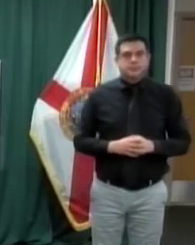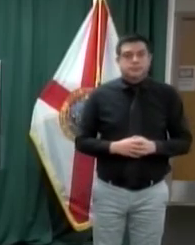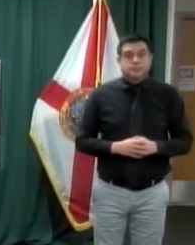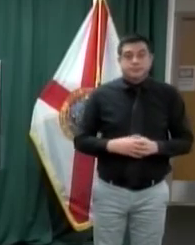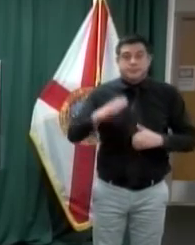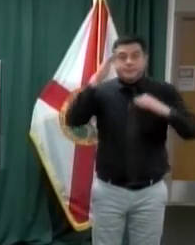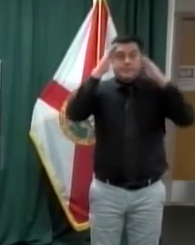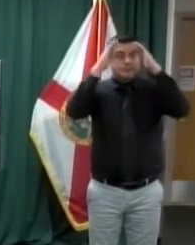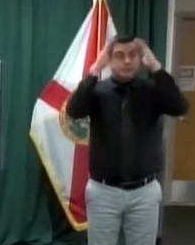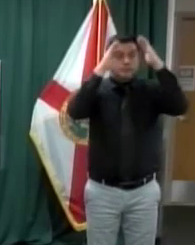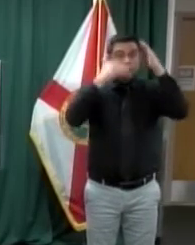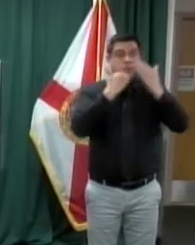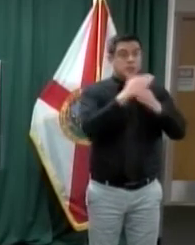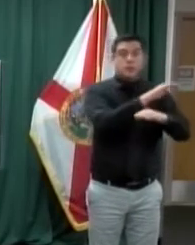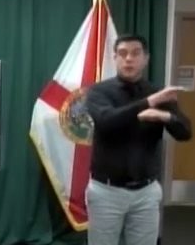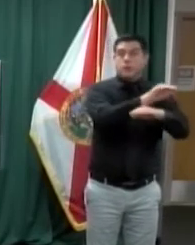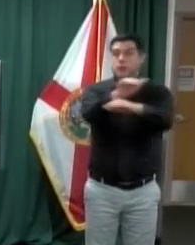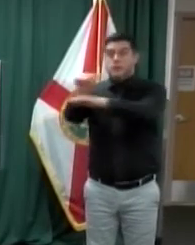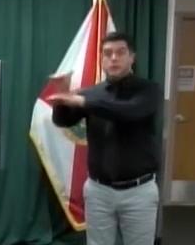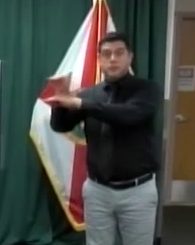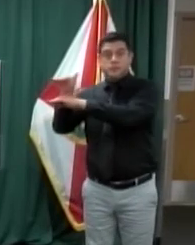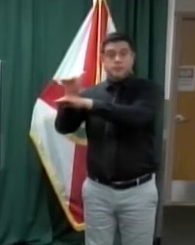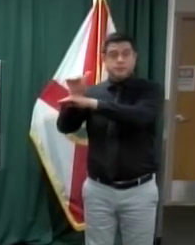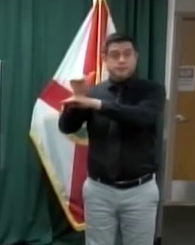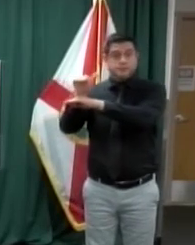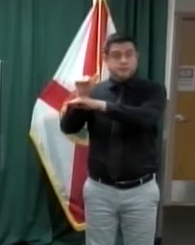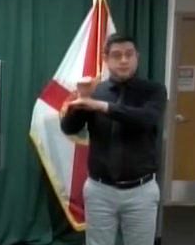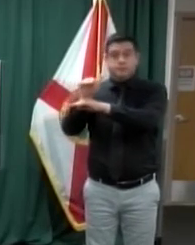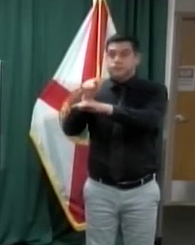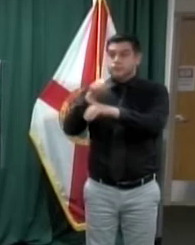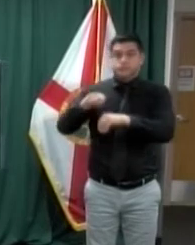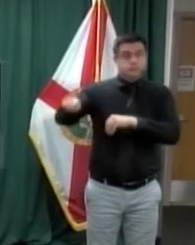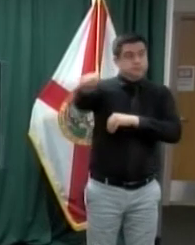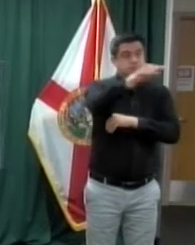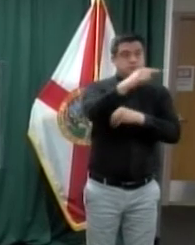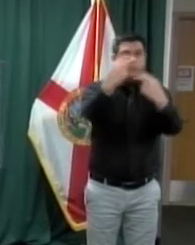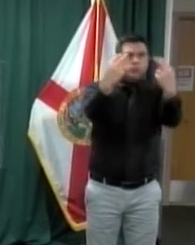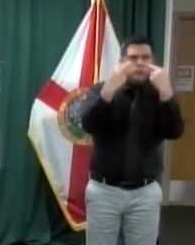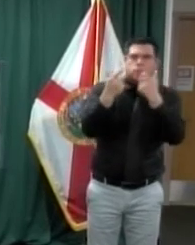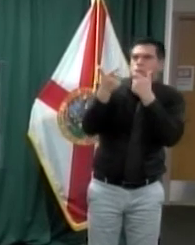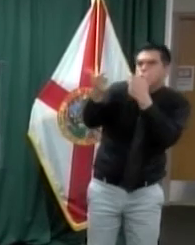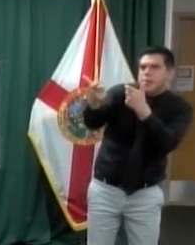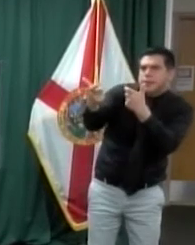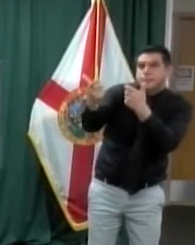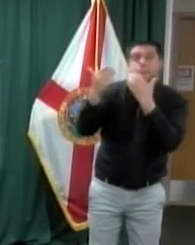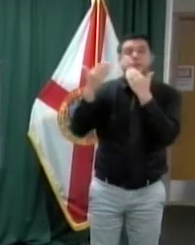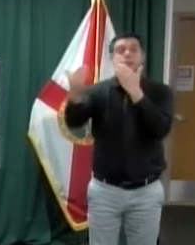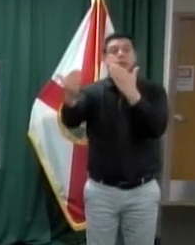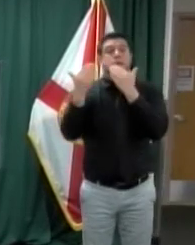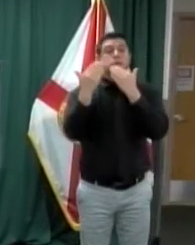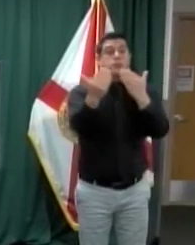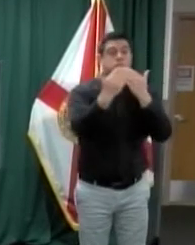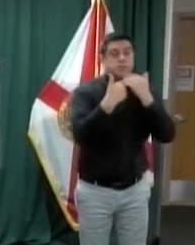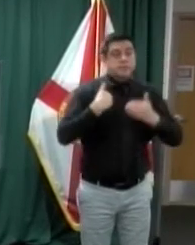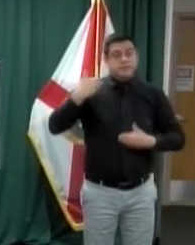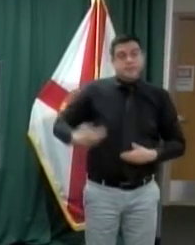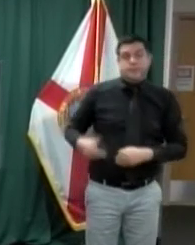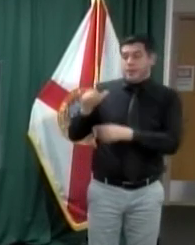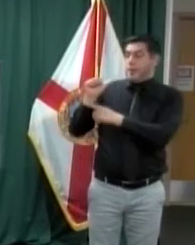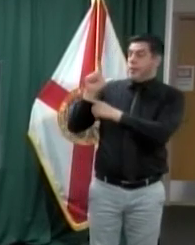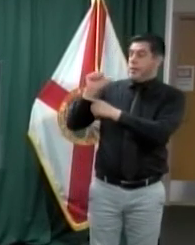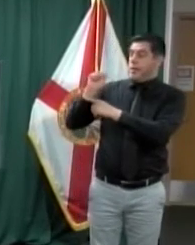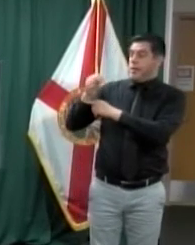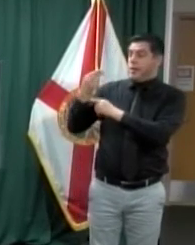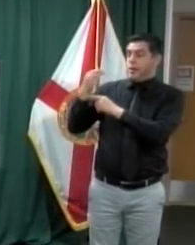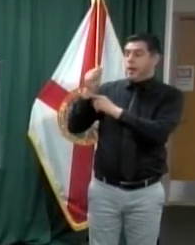Good afternoon, everyone. Thank you for being here at the press conference on Thursday. My name is Alan Harris. I'm the emergency manager here in Seminole